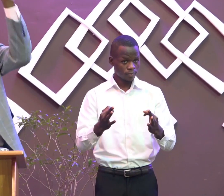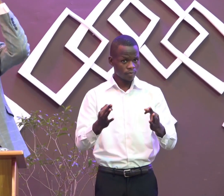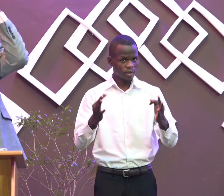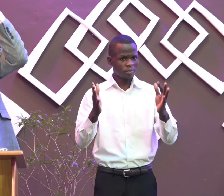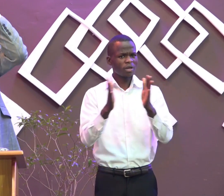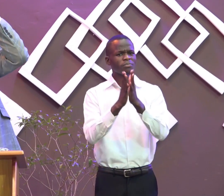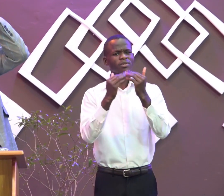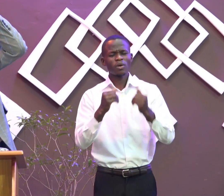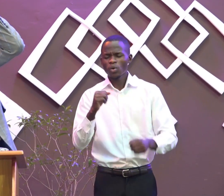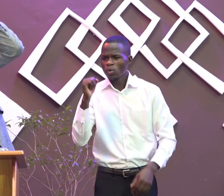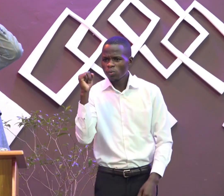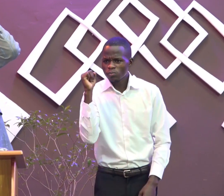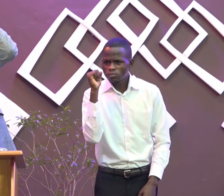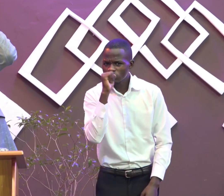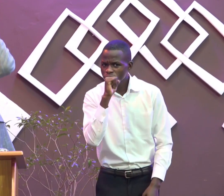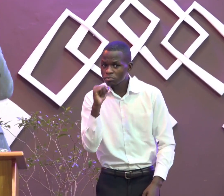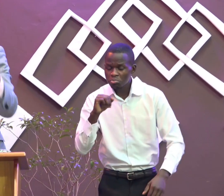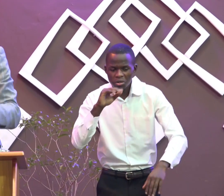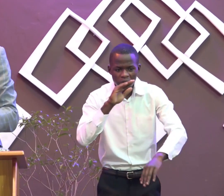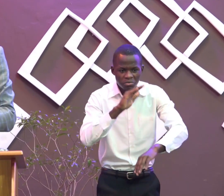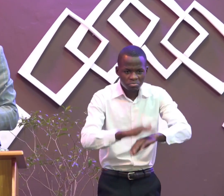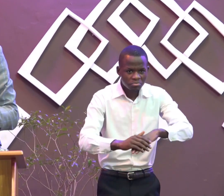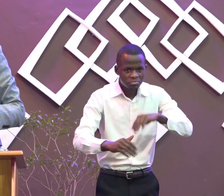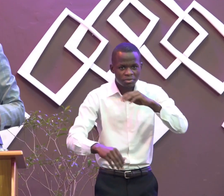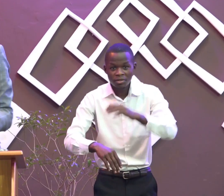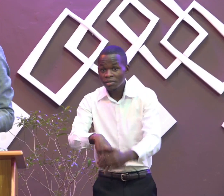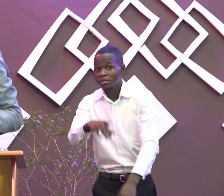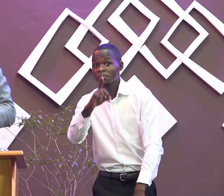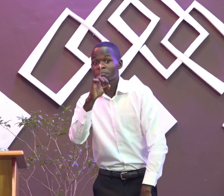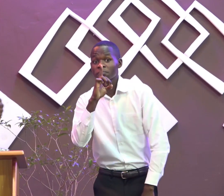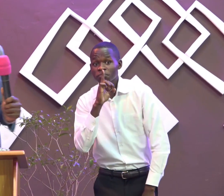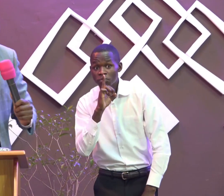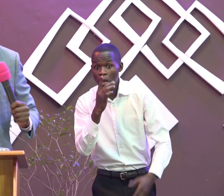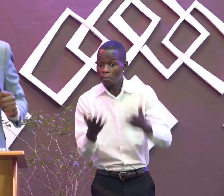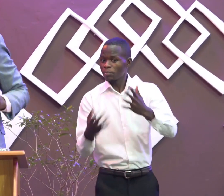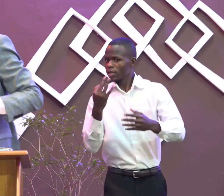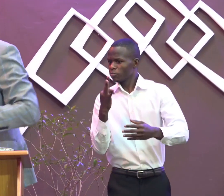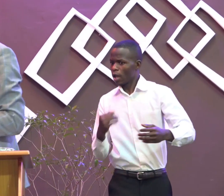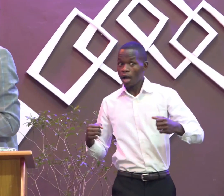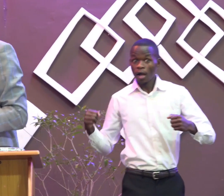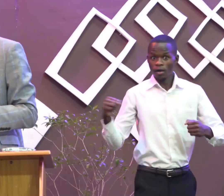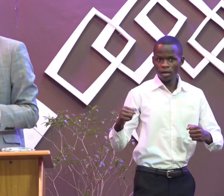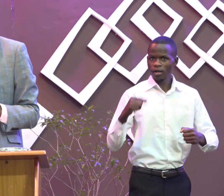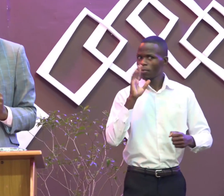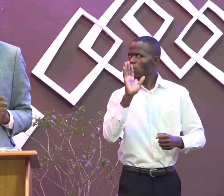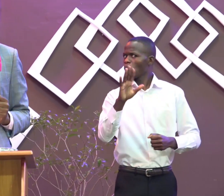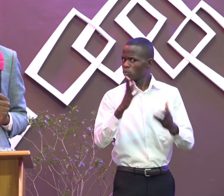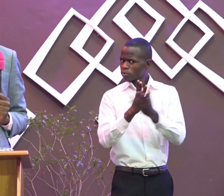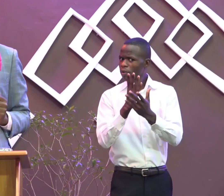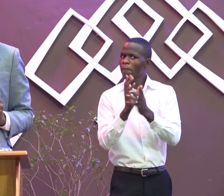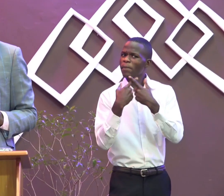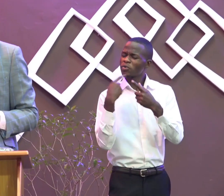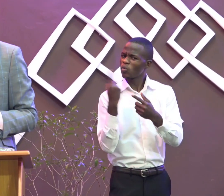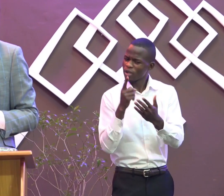Jaja tewali ayitawo n'atamugamba bwe mukubye. Sate singa nakola mbwe nti nobale nekanya yandigaye omukono. Nina